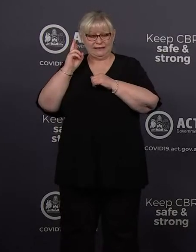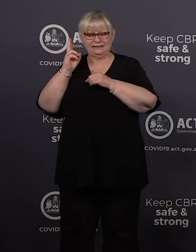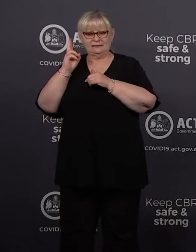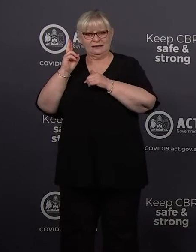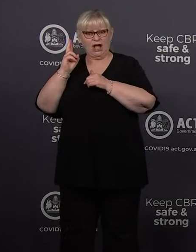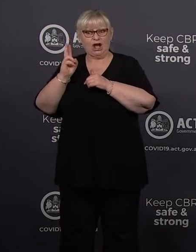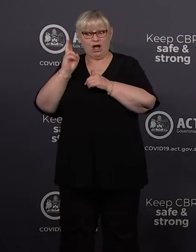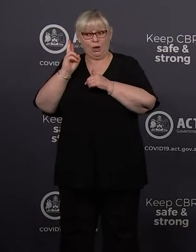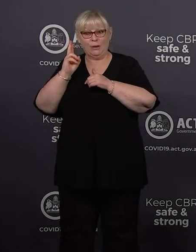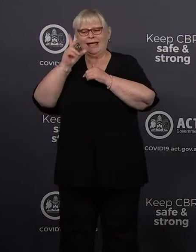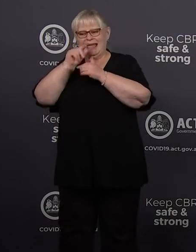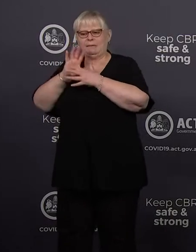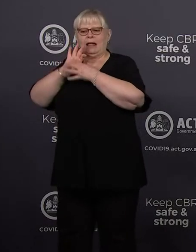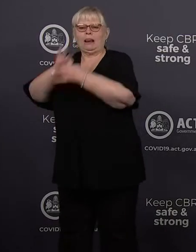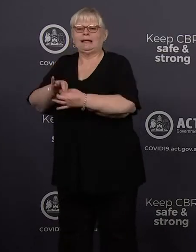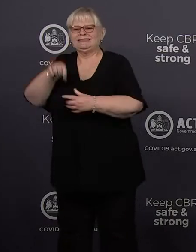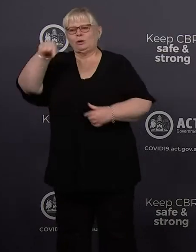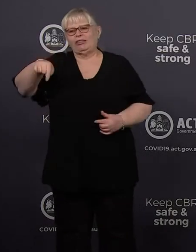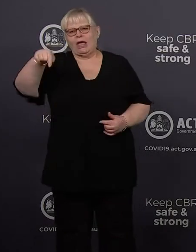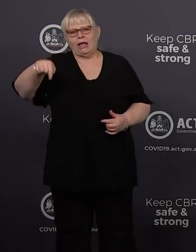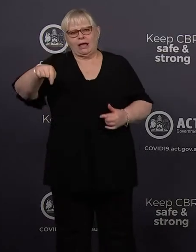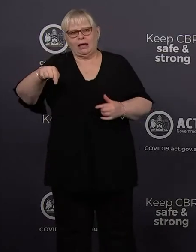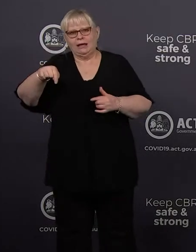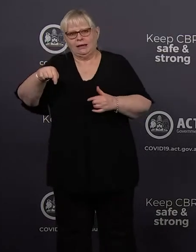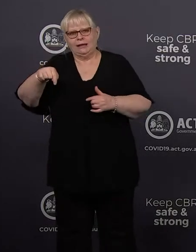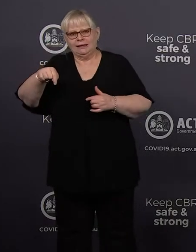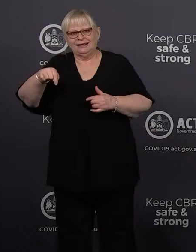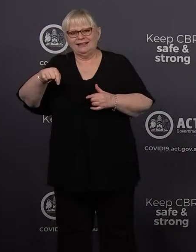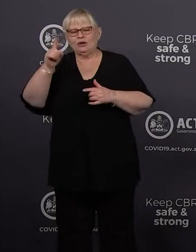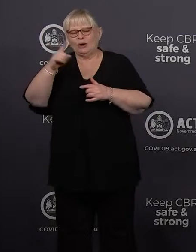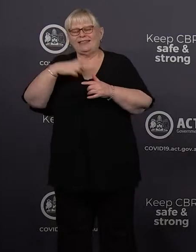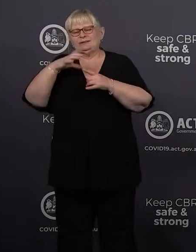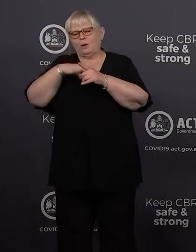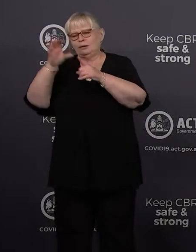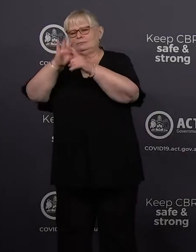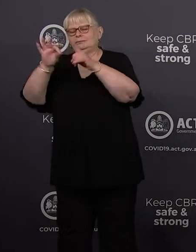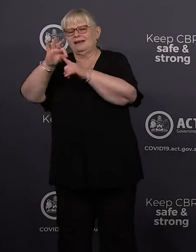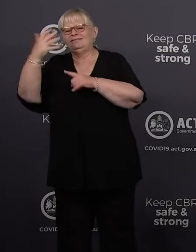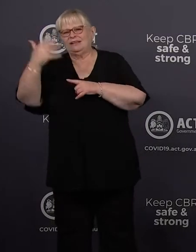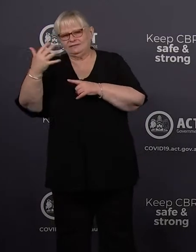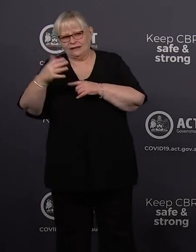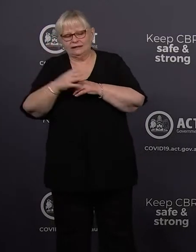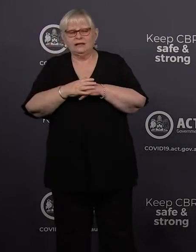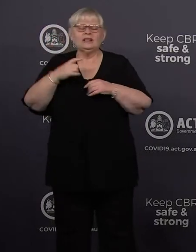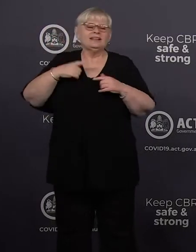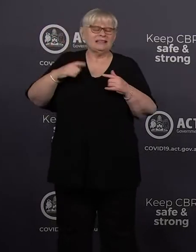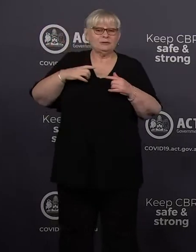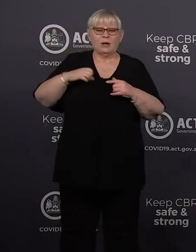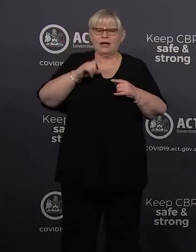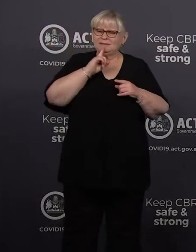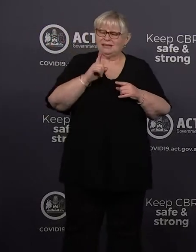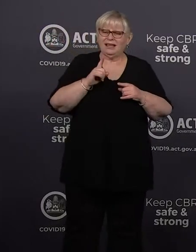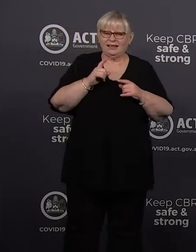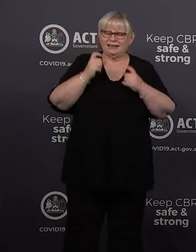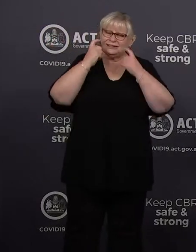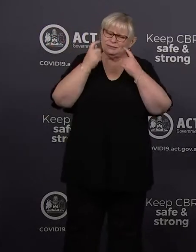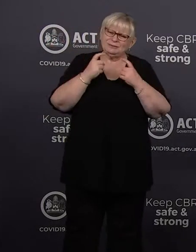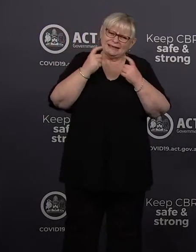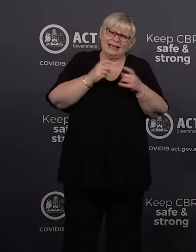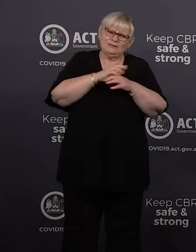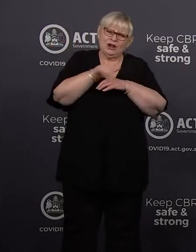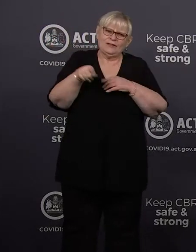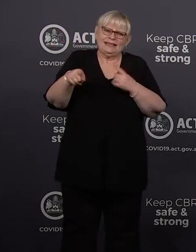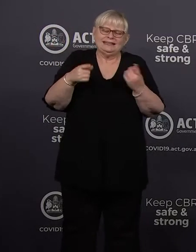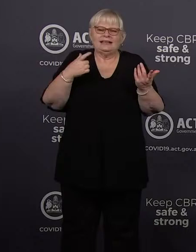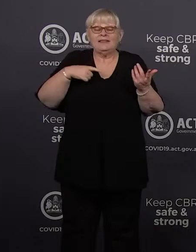linked to this site. So therefore our numbers have popped up to 15, and it's why I provide some caution to you when we're discussing these, that these are